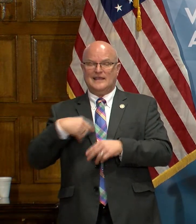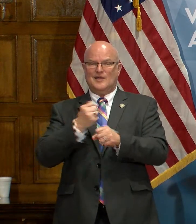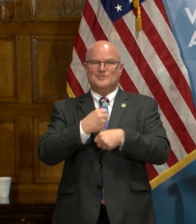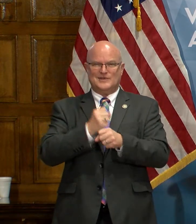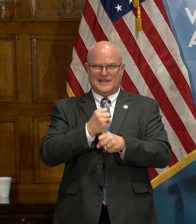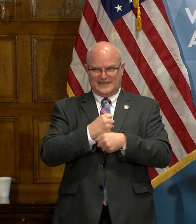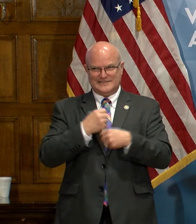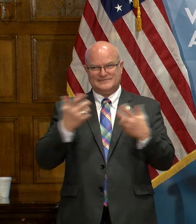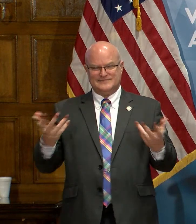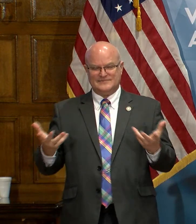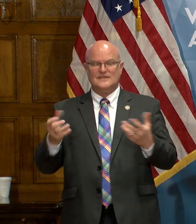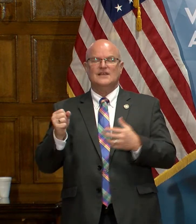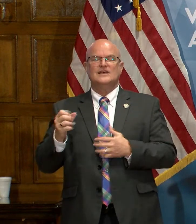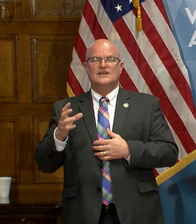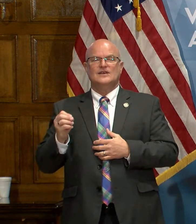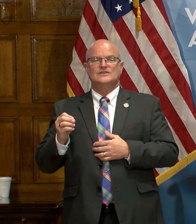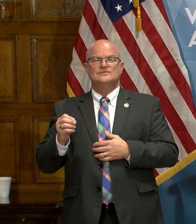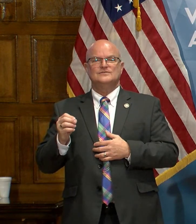production.